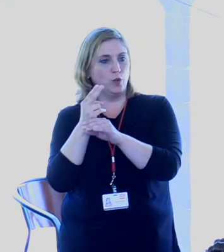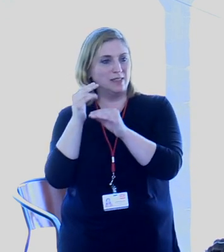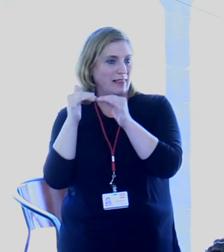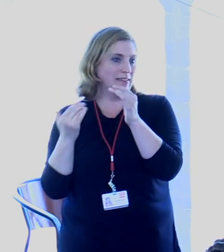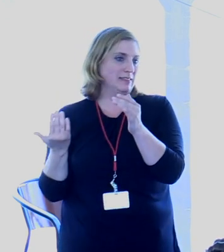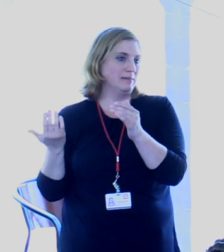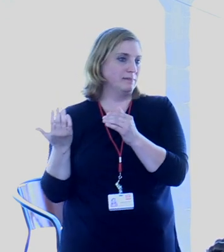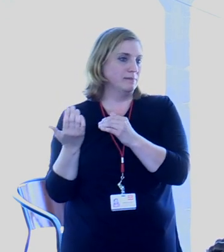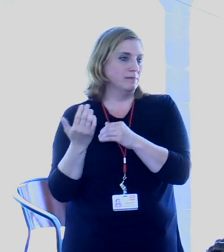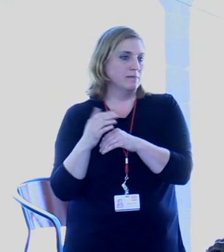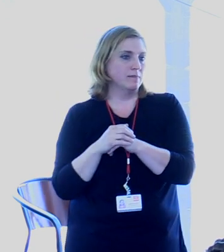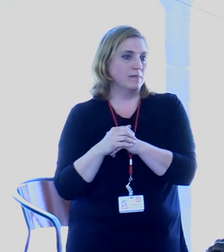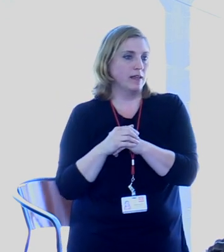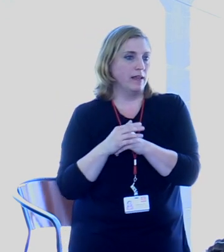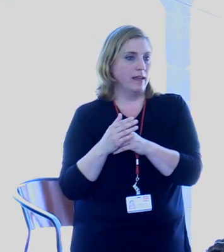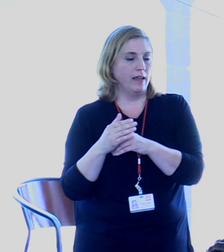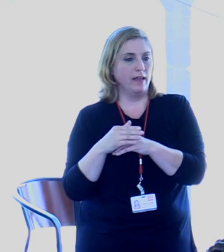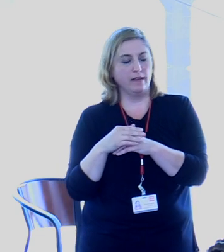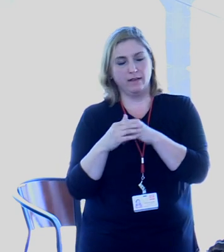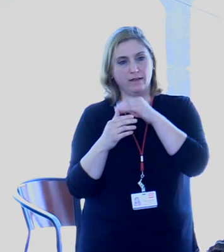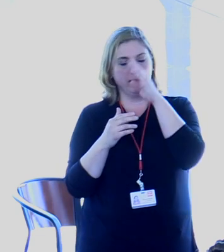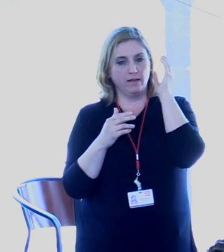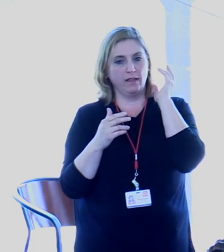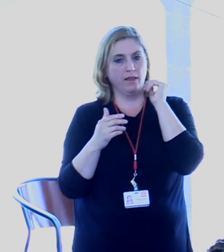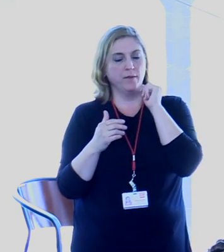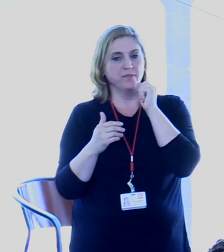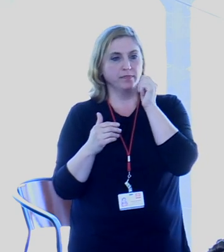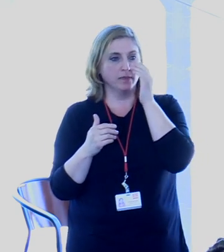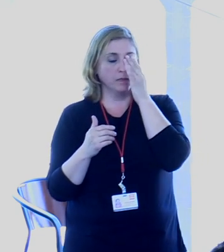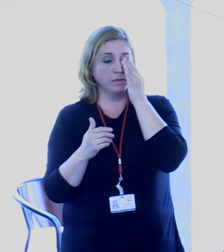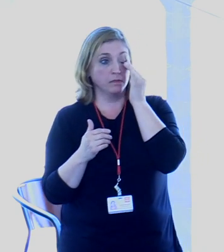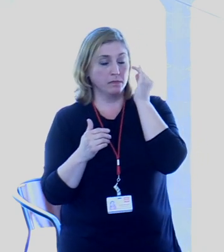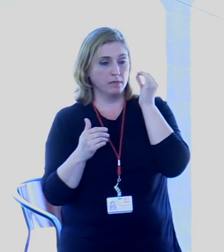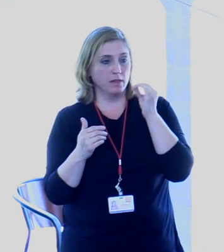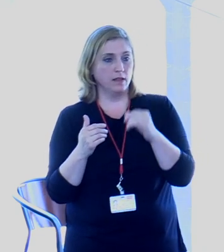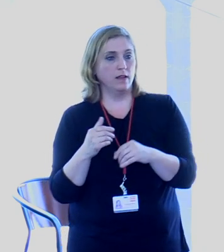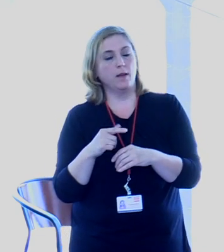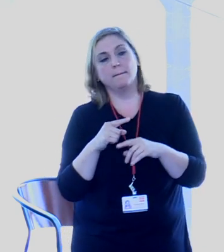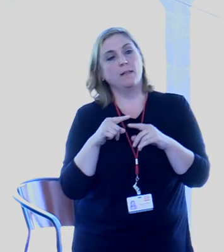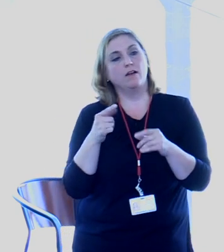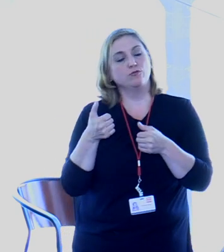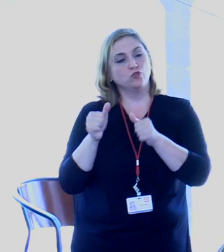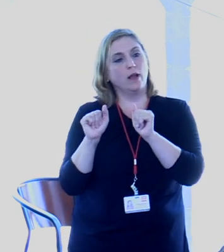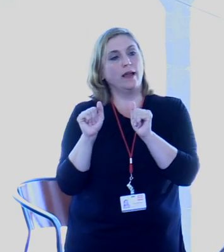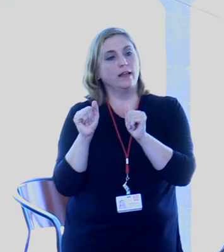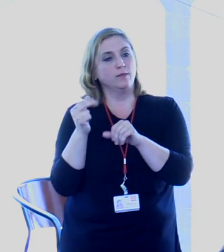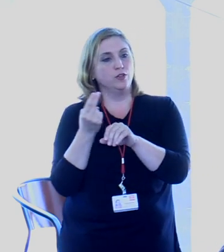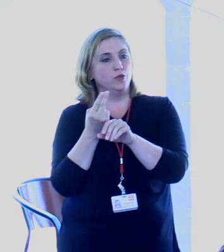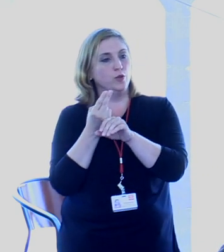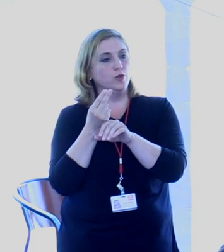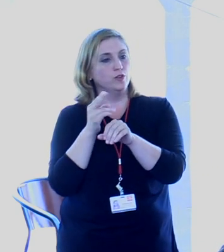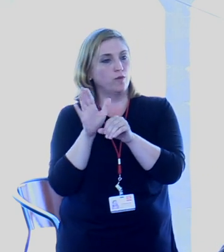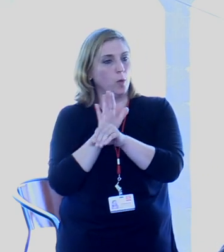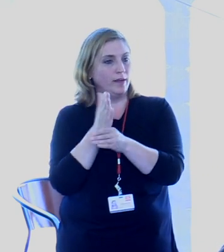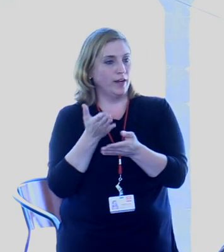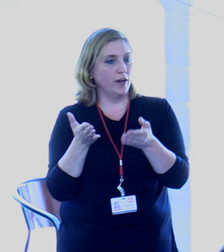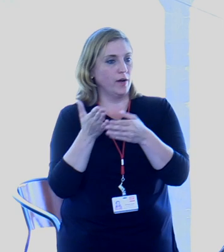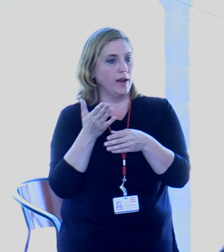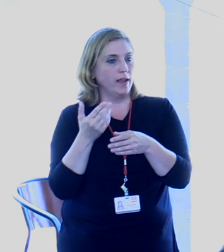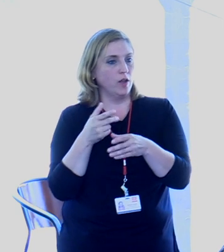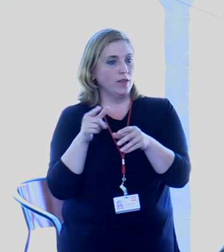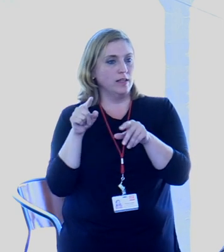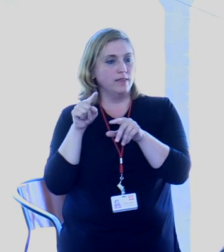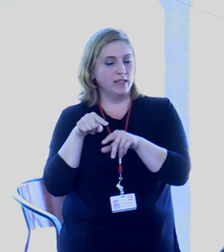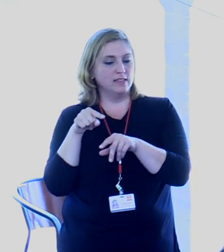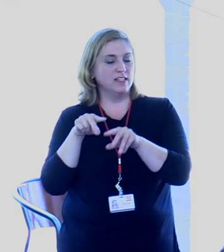and in the high sense of doing things as an end in themselves, but we'll try to be useful here and run this as